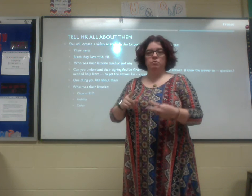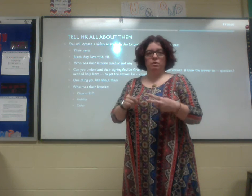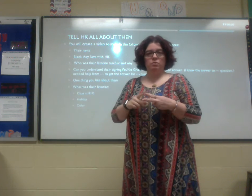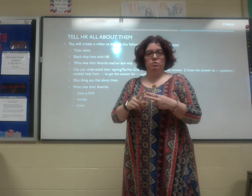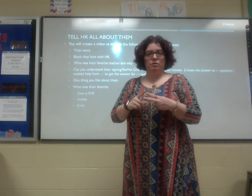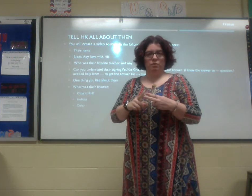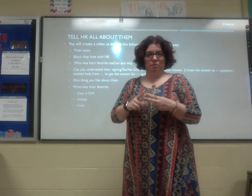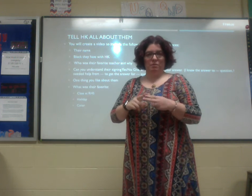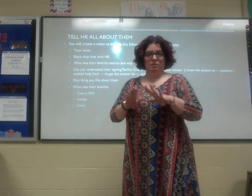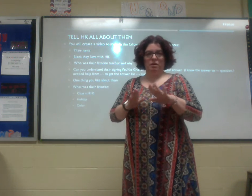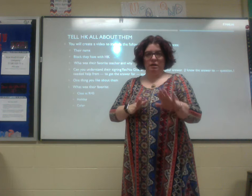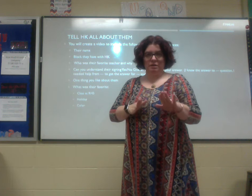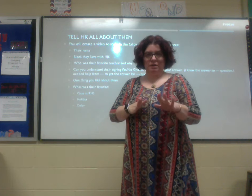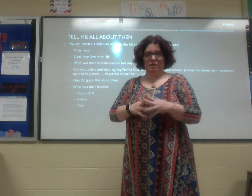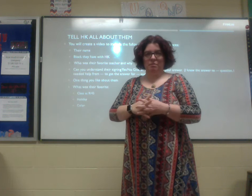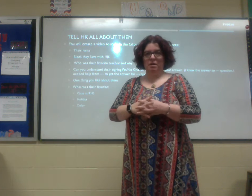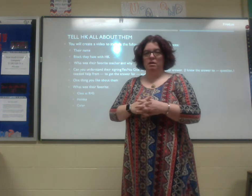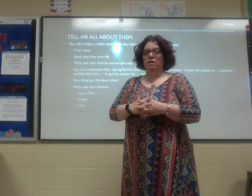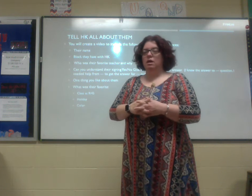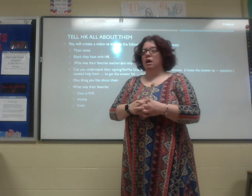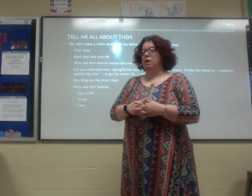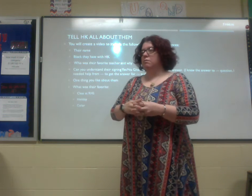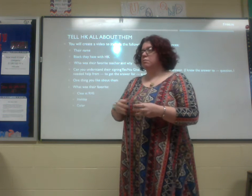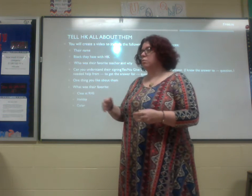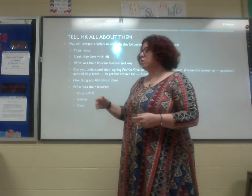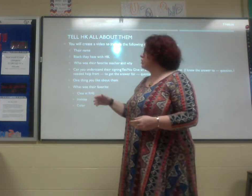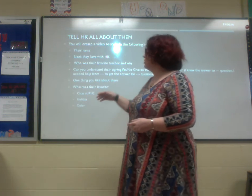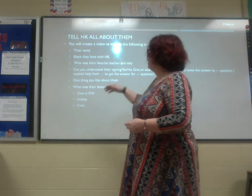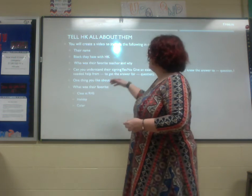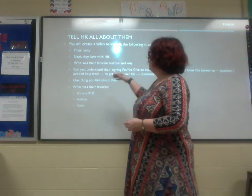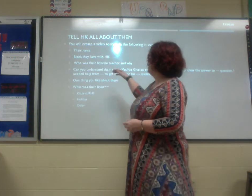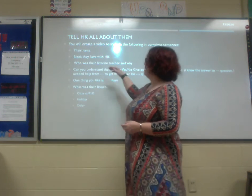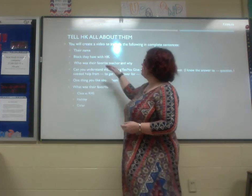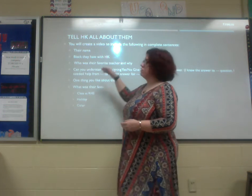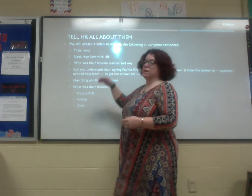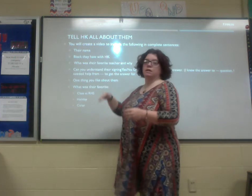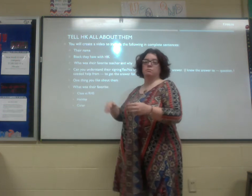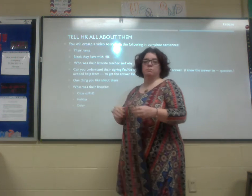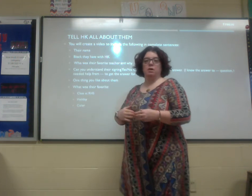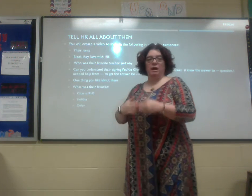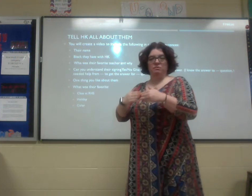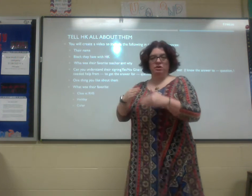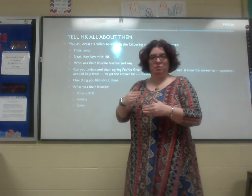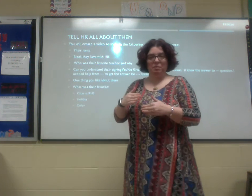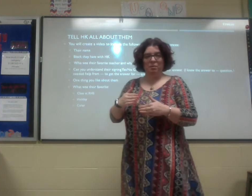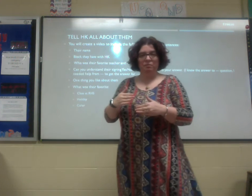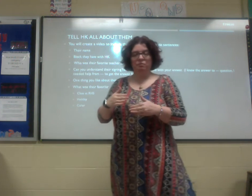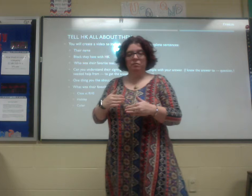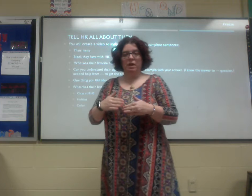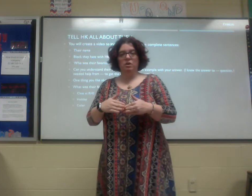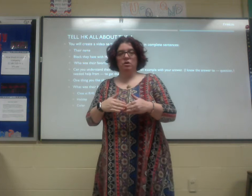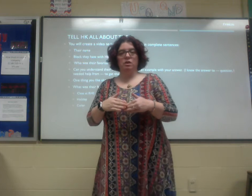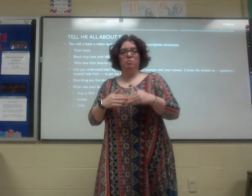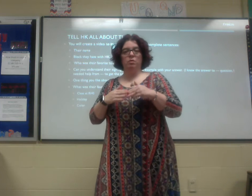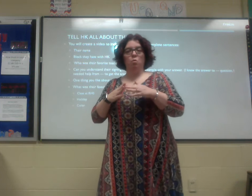had 2 different pen pals, I'll get to that in a minute. But what you're doing is you're taking a half sheet of paper and you're going to number it 1